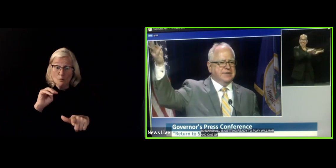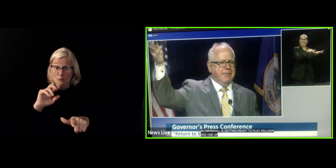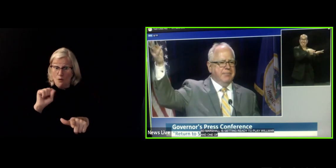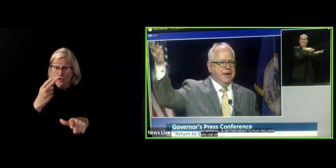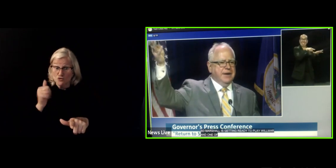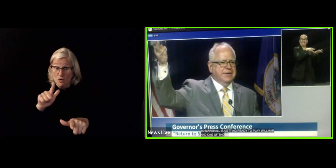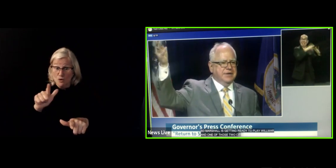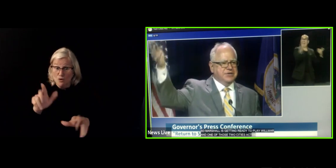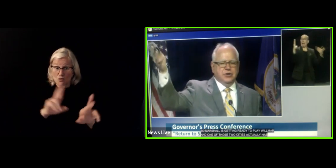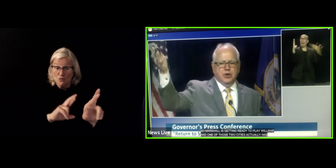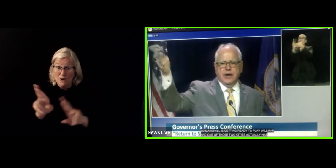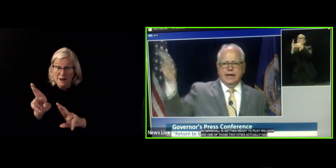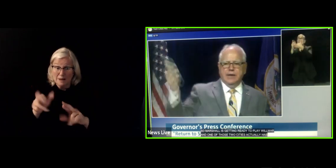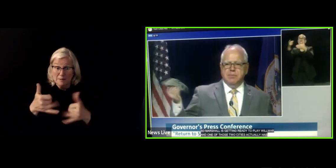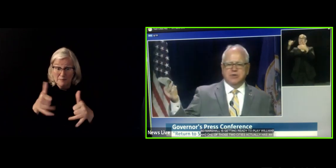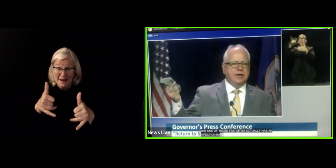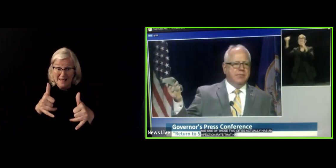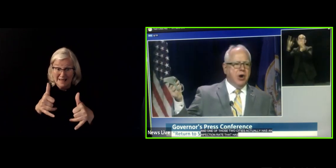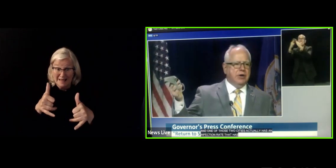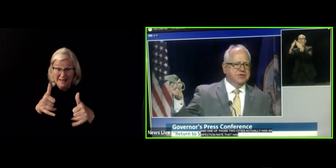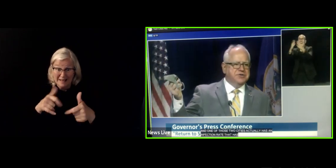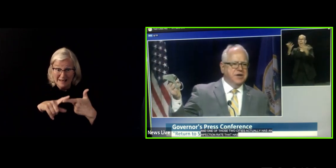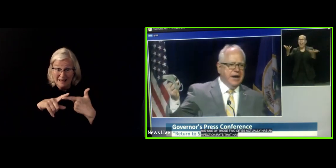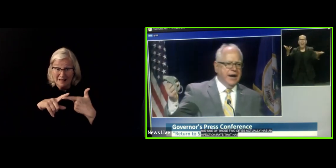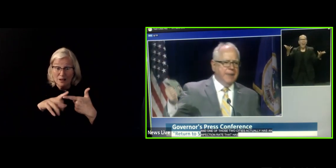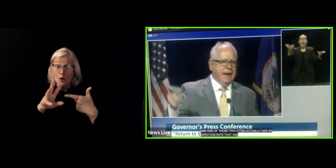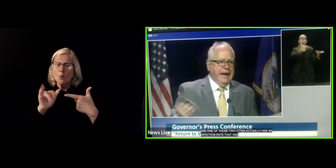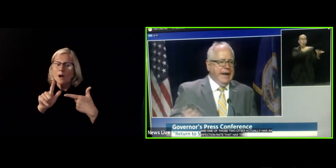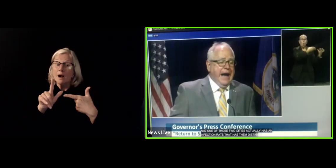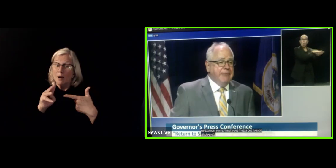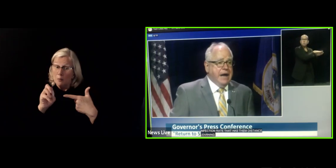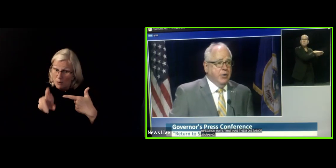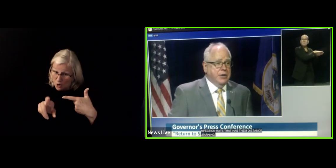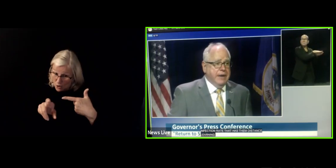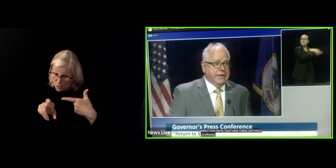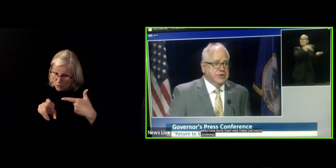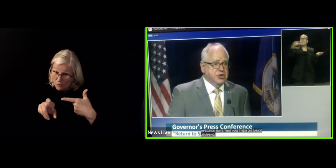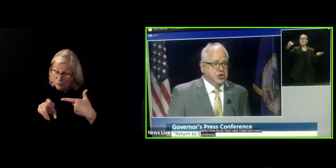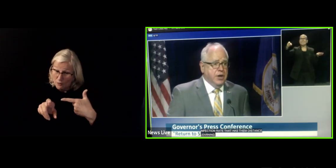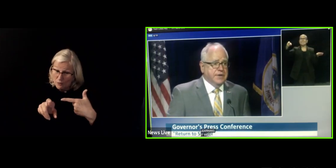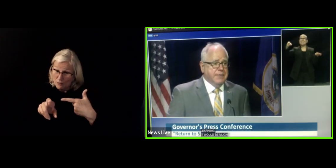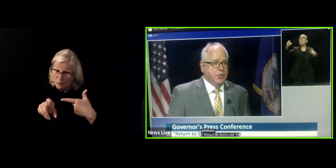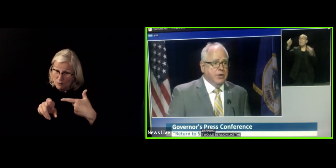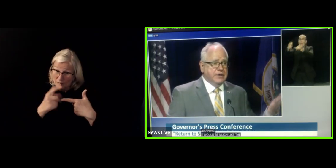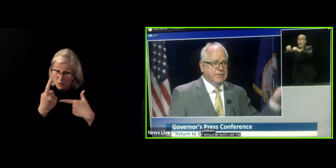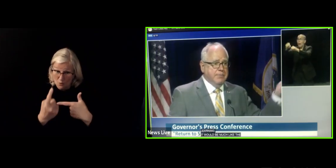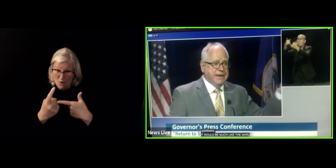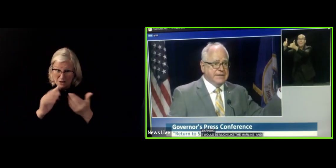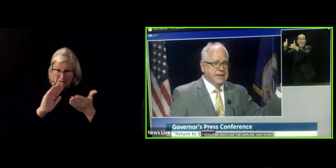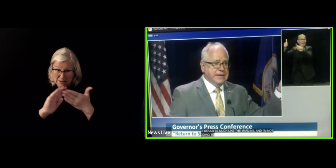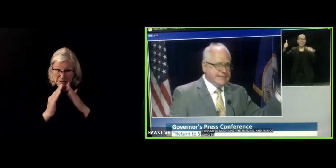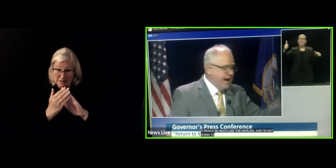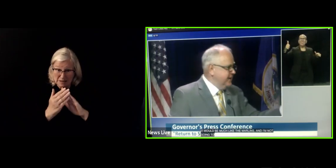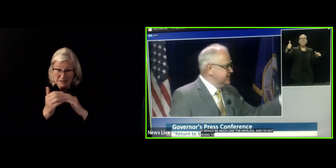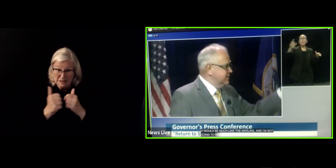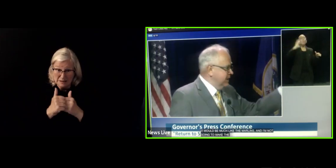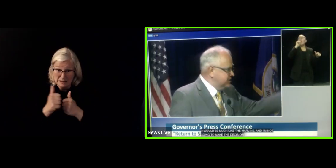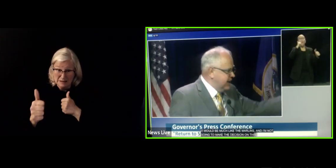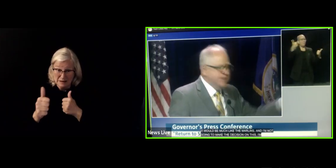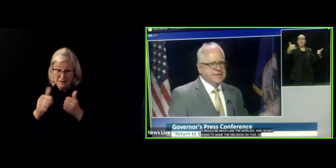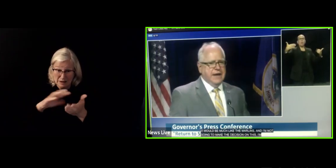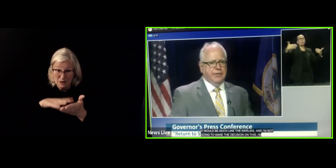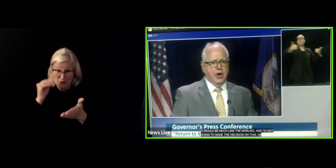them distant learning. It'd be much like the Marlins. And I'm not going to make the decision on this. I'm going to leave the best science, the